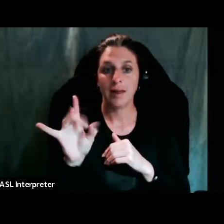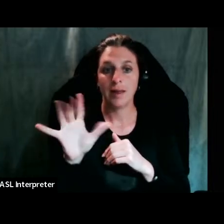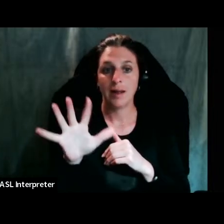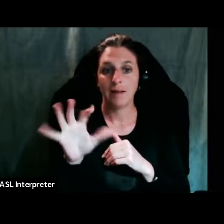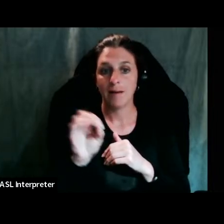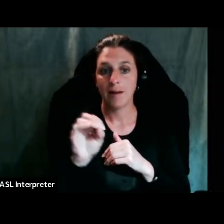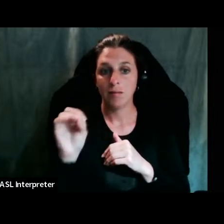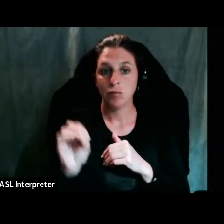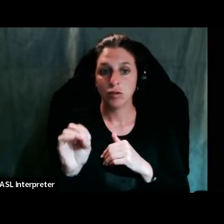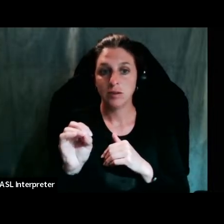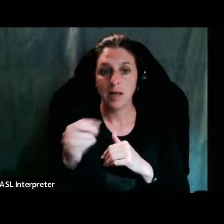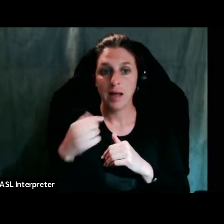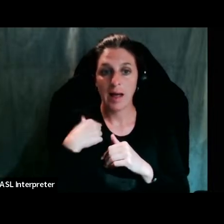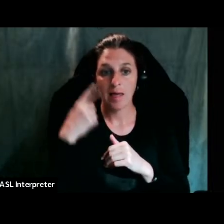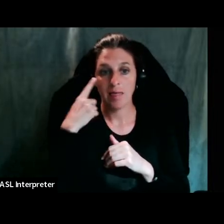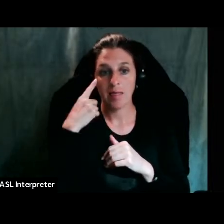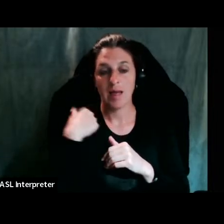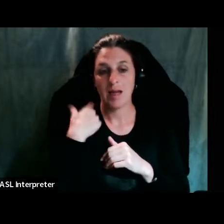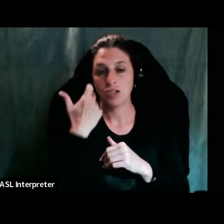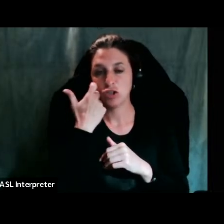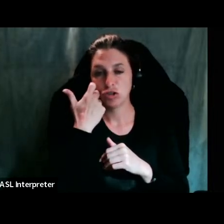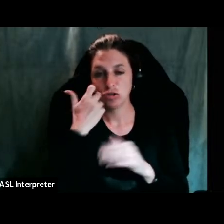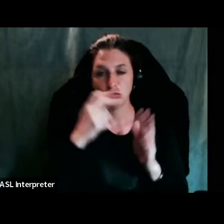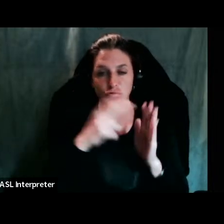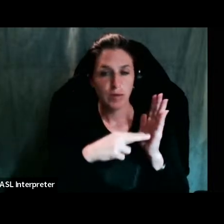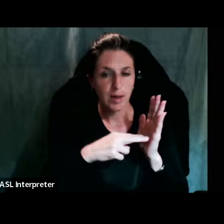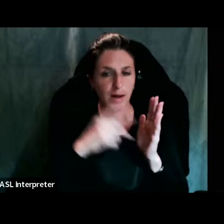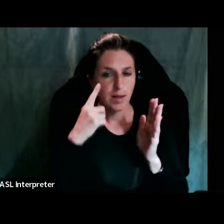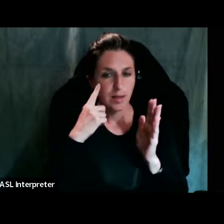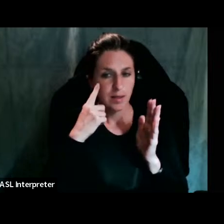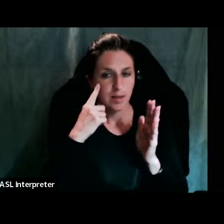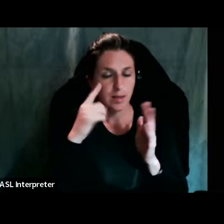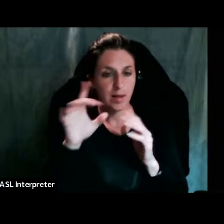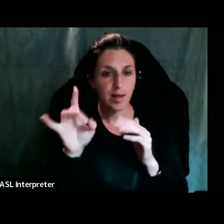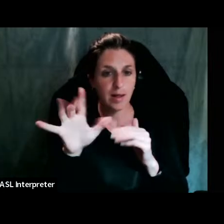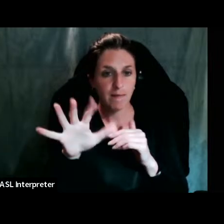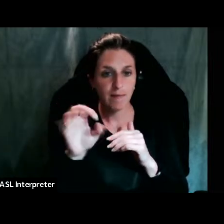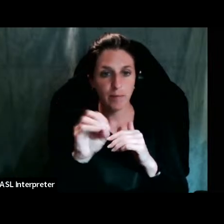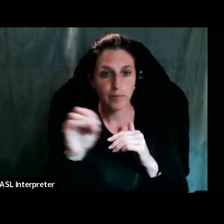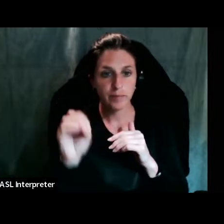85%, I think I just read, 85% of